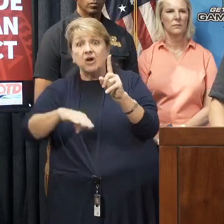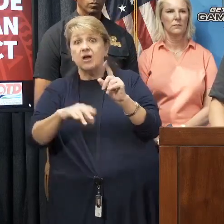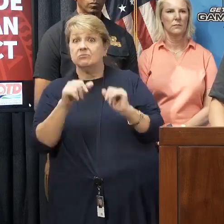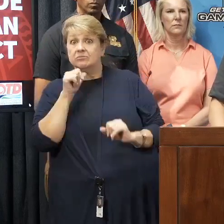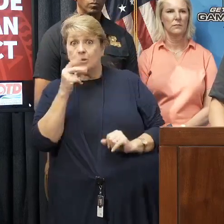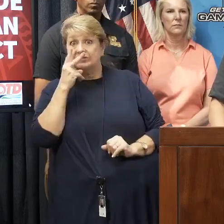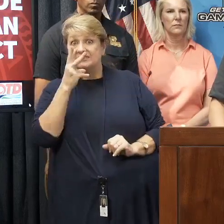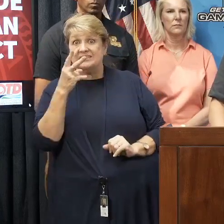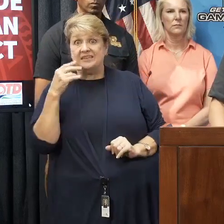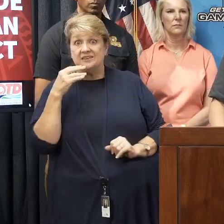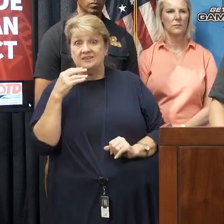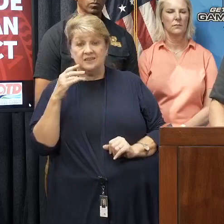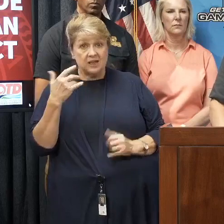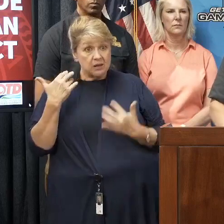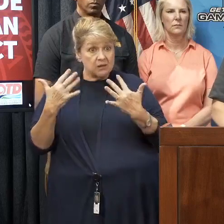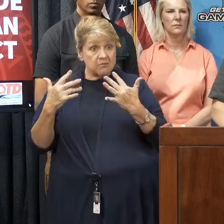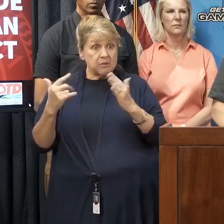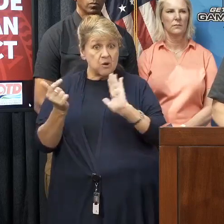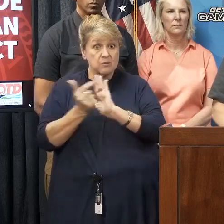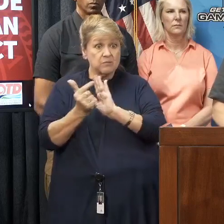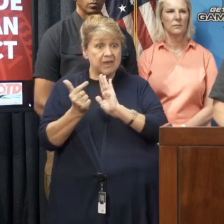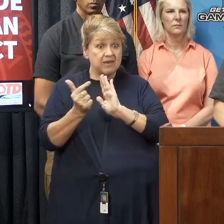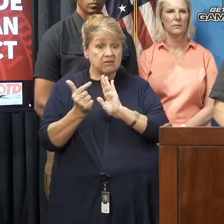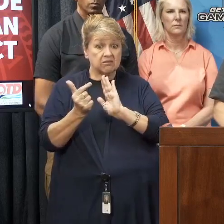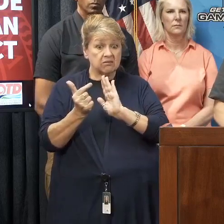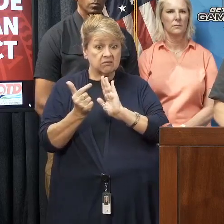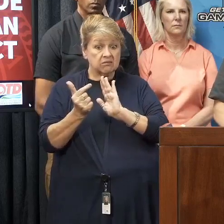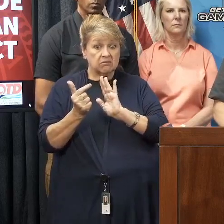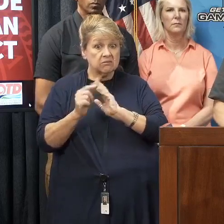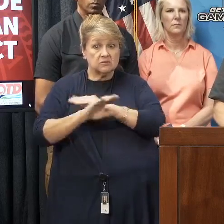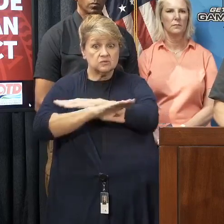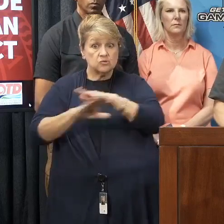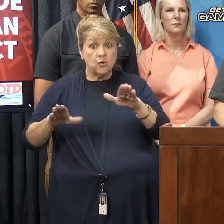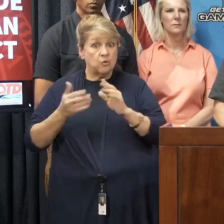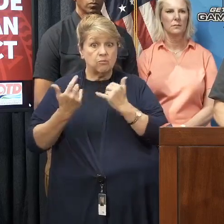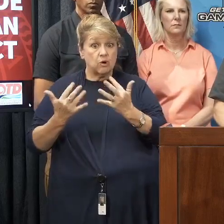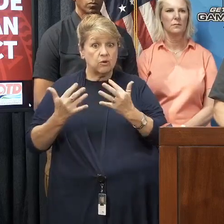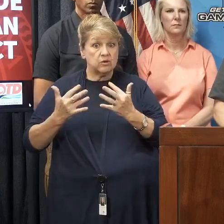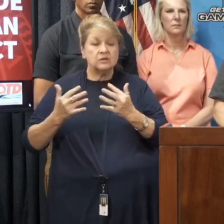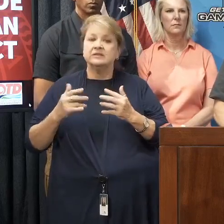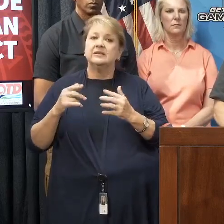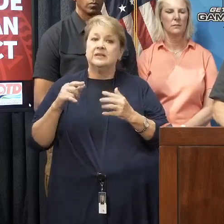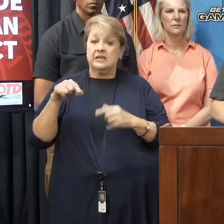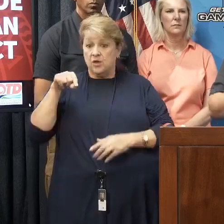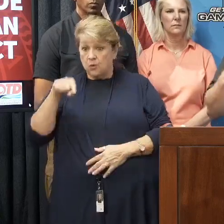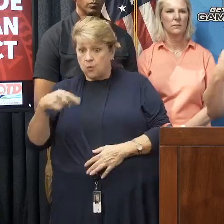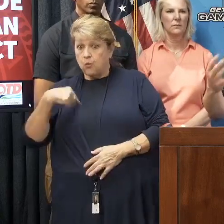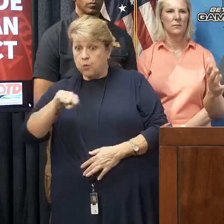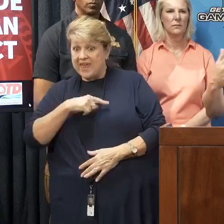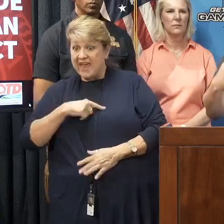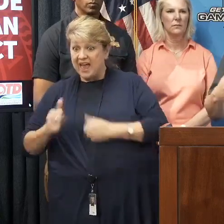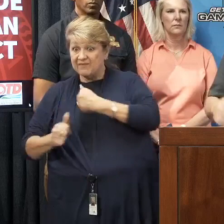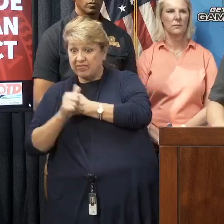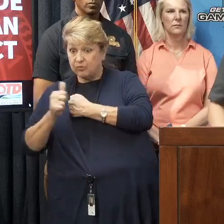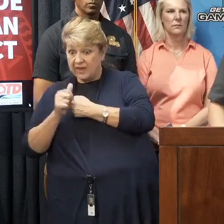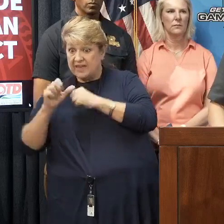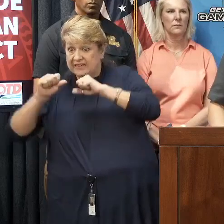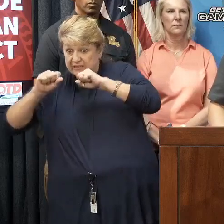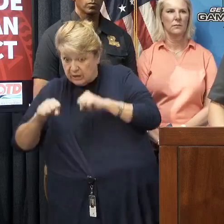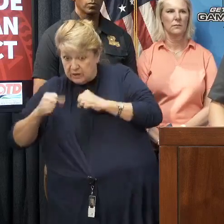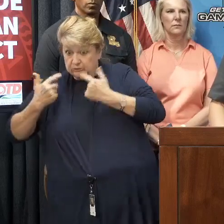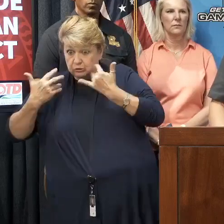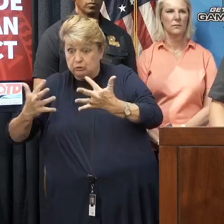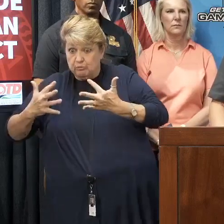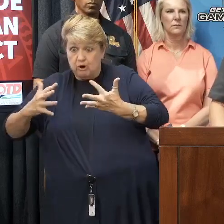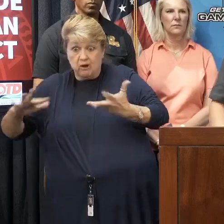it still? It will be in place as long as the threat exists. And so I think the message for the public, the message for all of